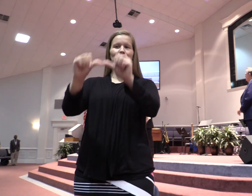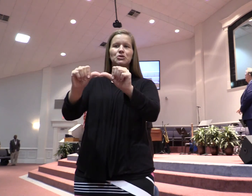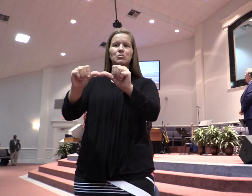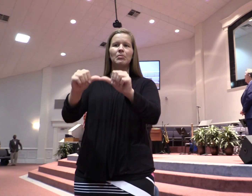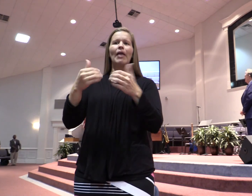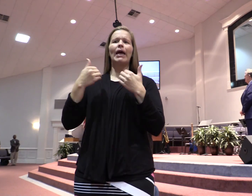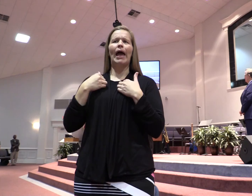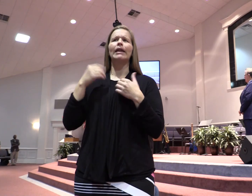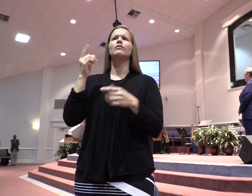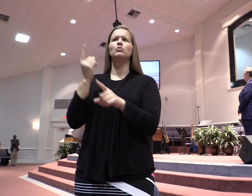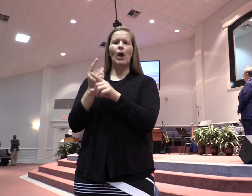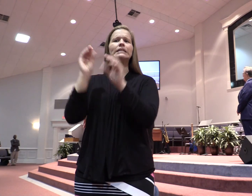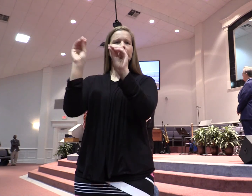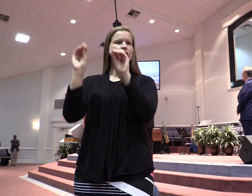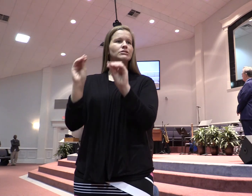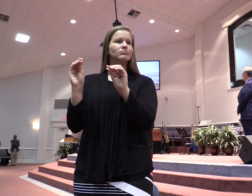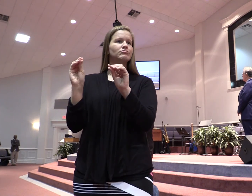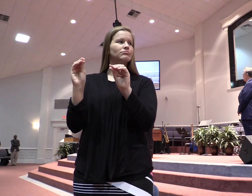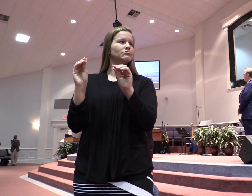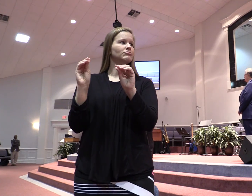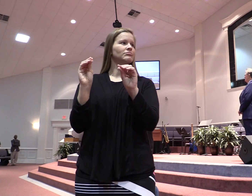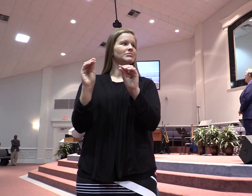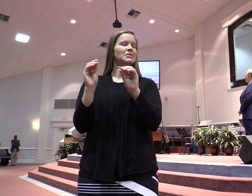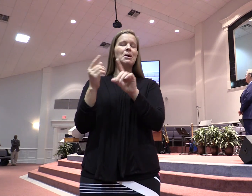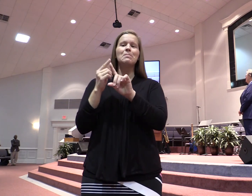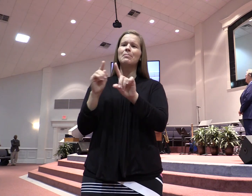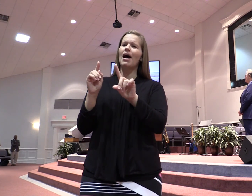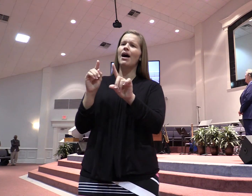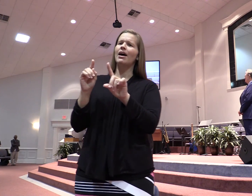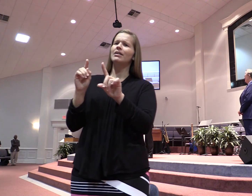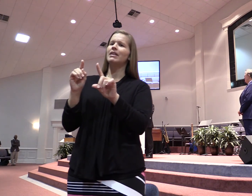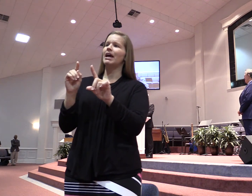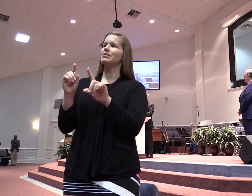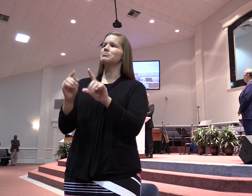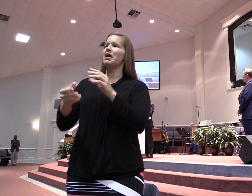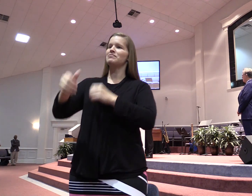the apostles taught, correct? Right. But then they broke bread together.